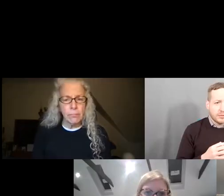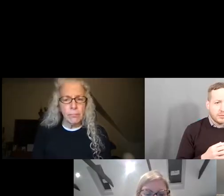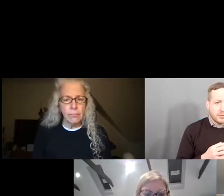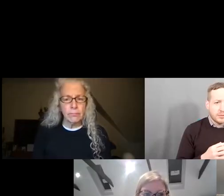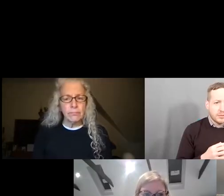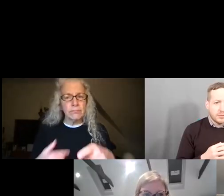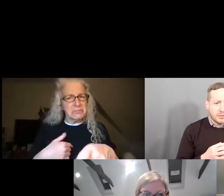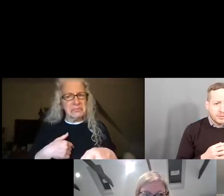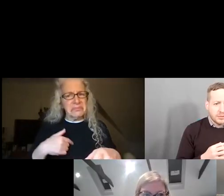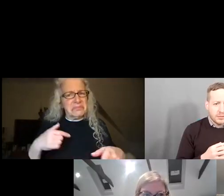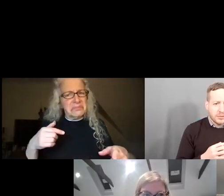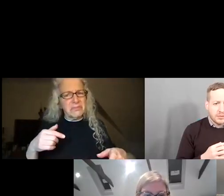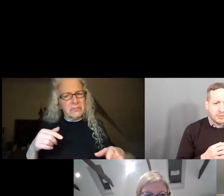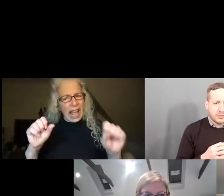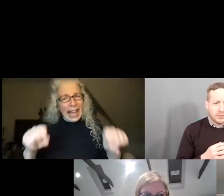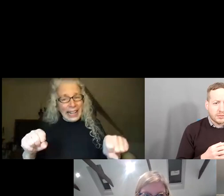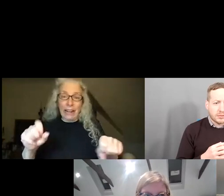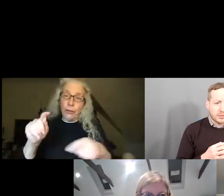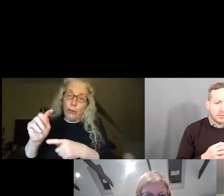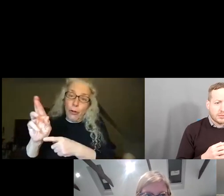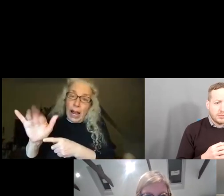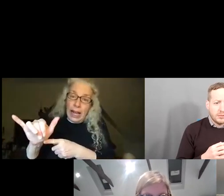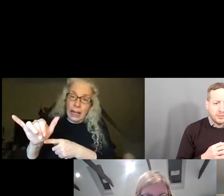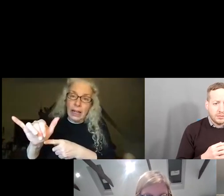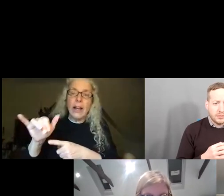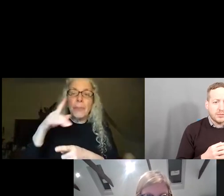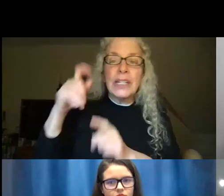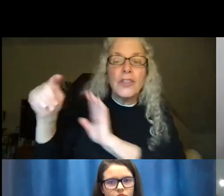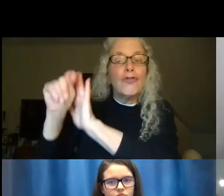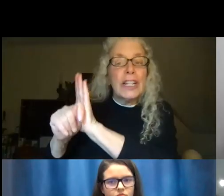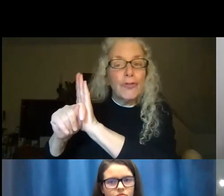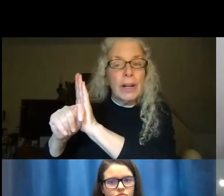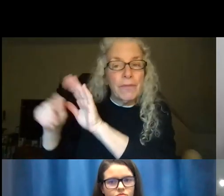I can try and make minutes from the transcript.